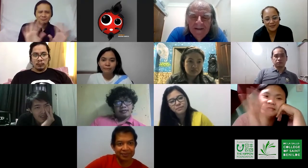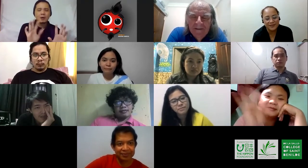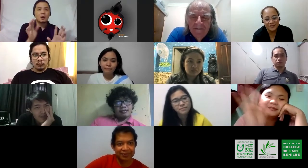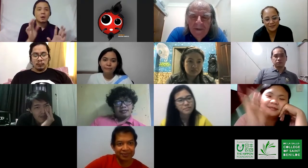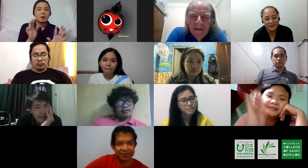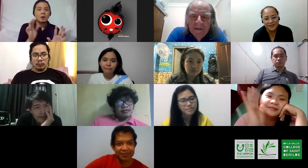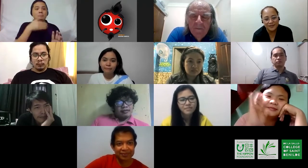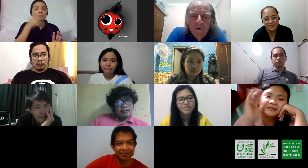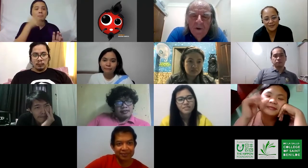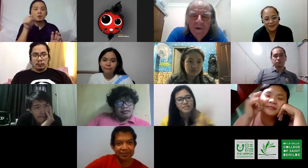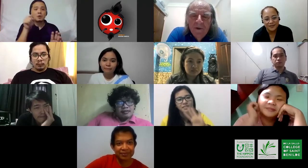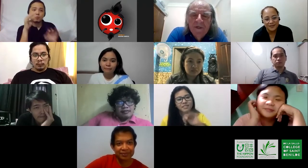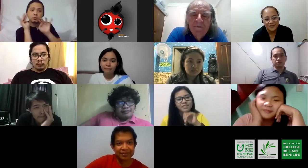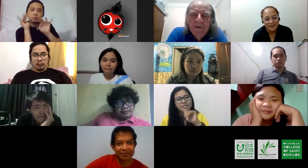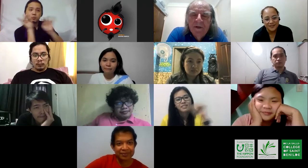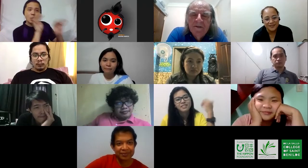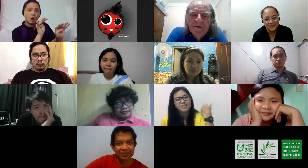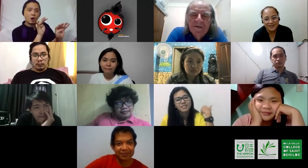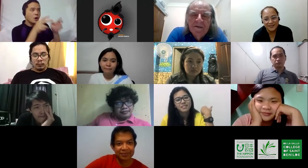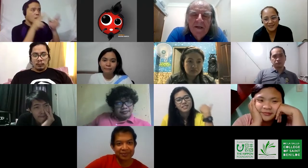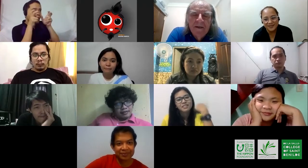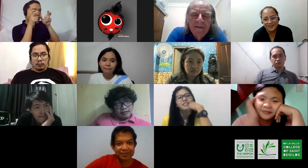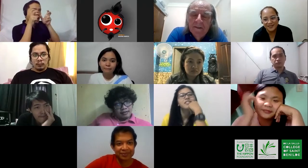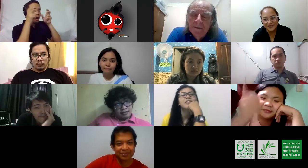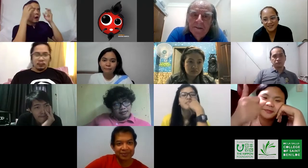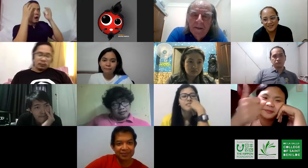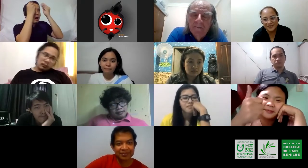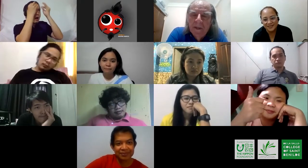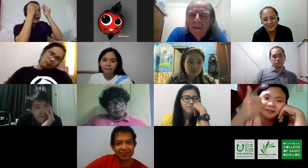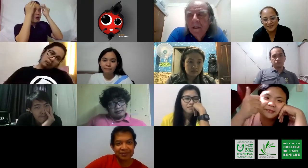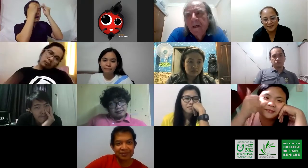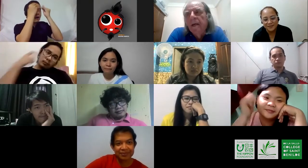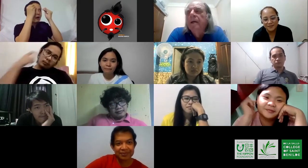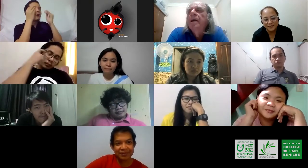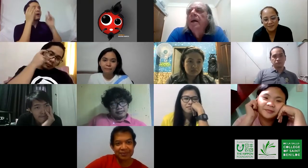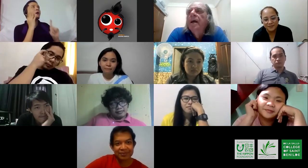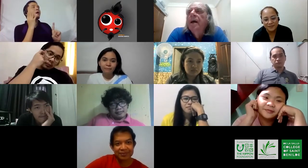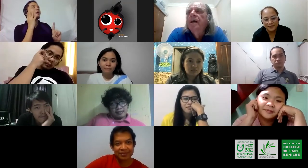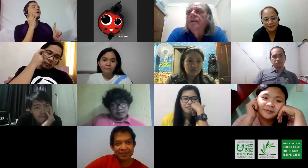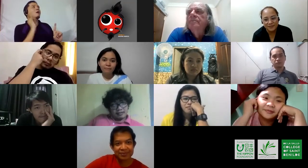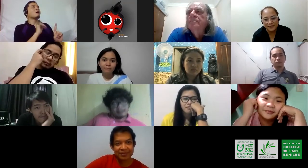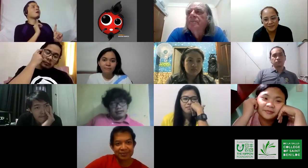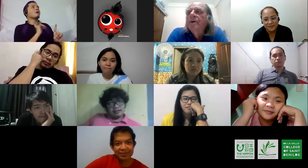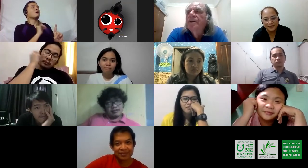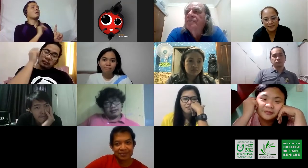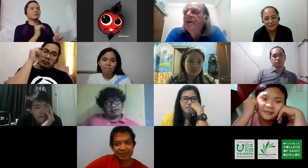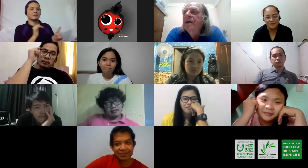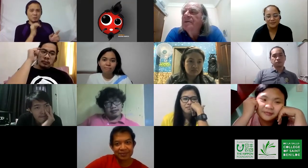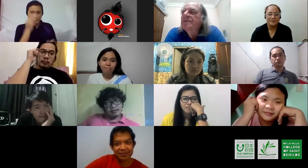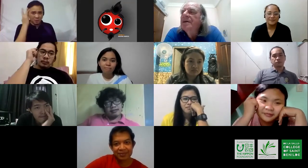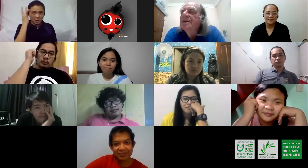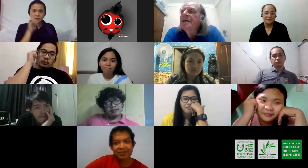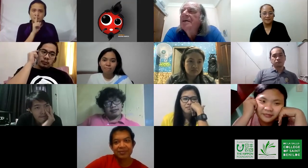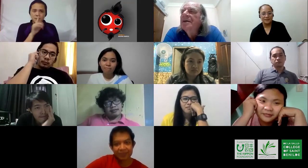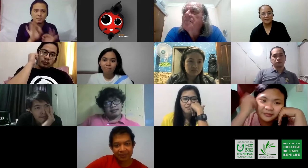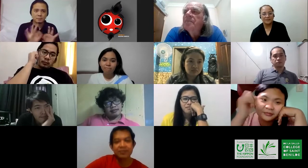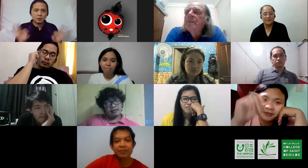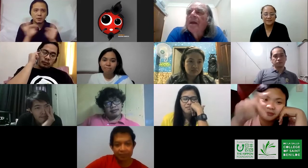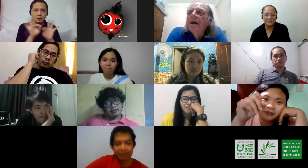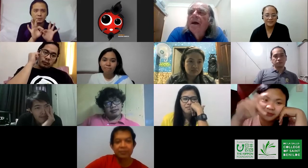it's important you experience this because I think this is something, well, Well, it's funny. I